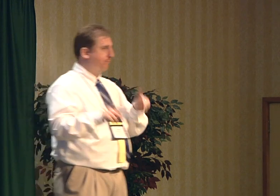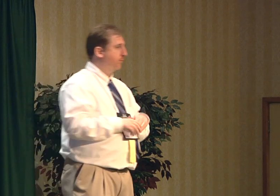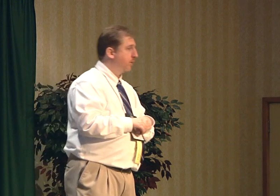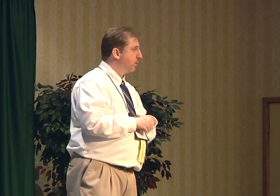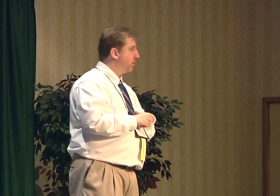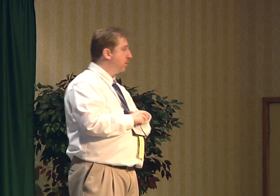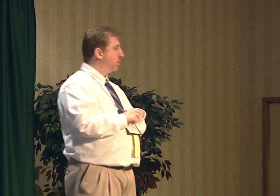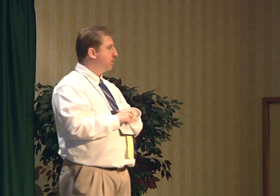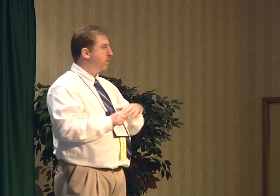develop.